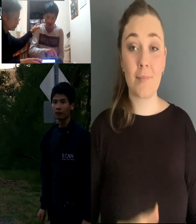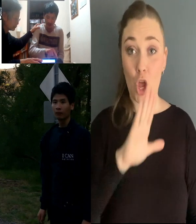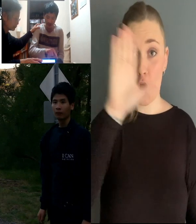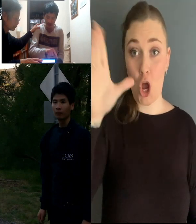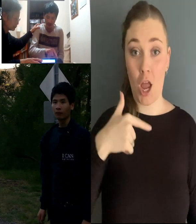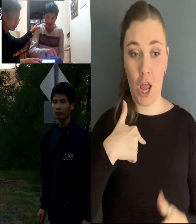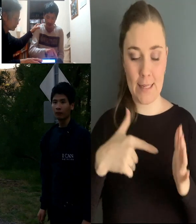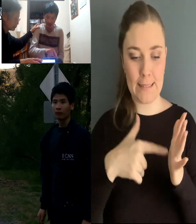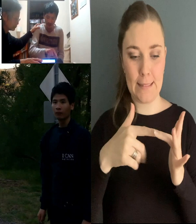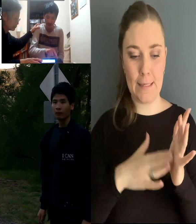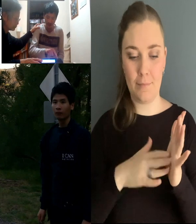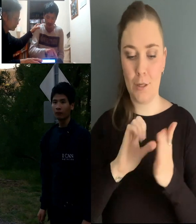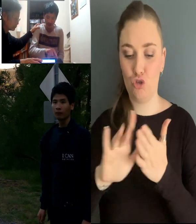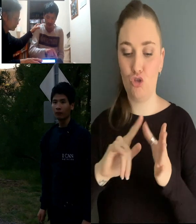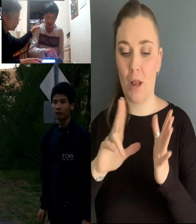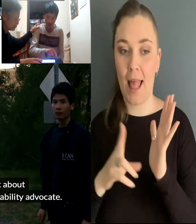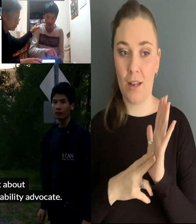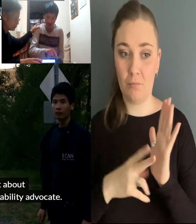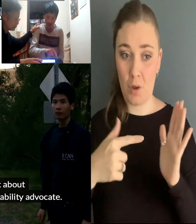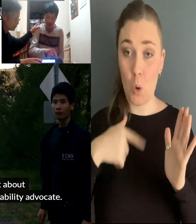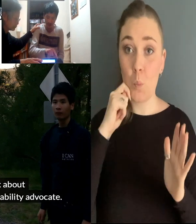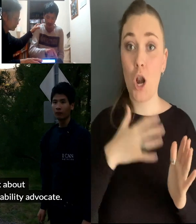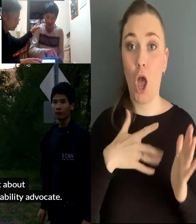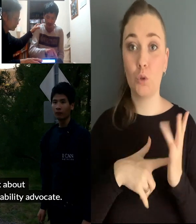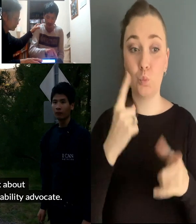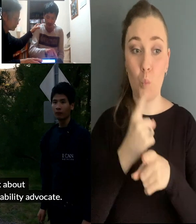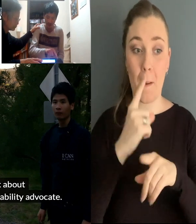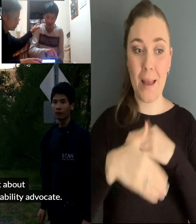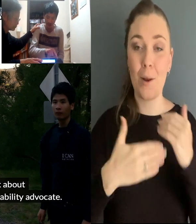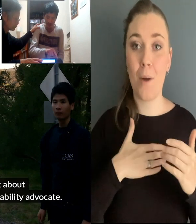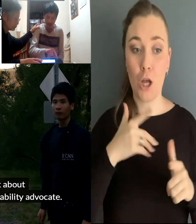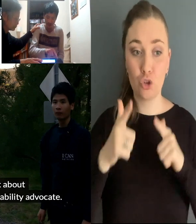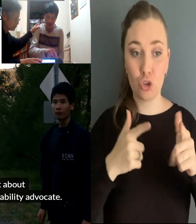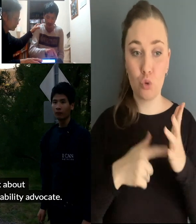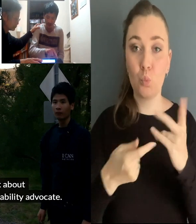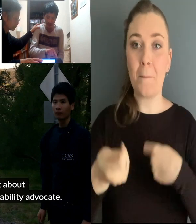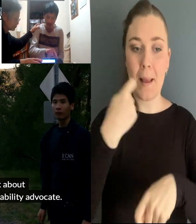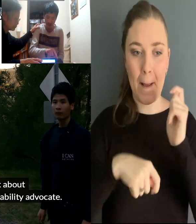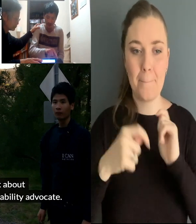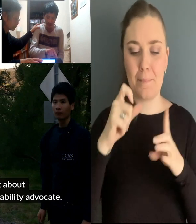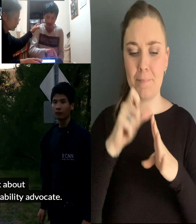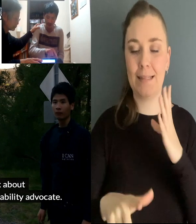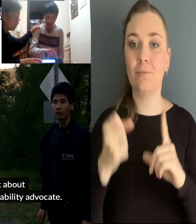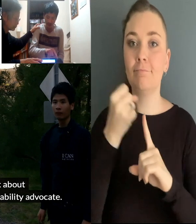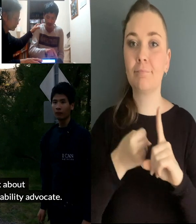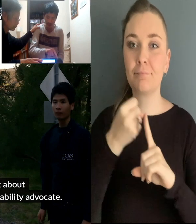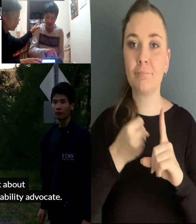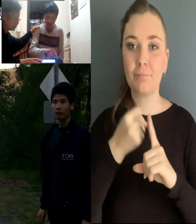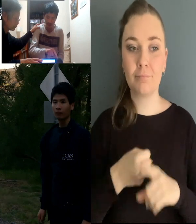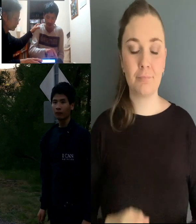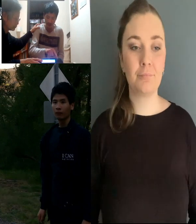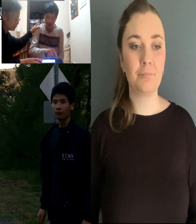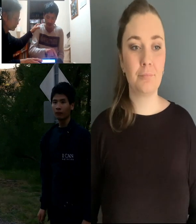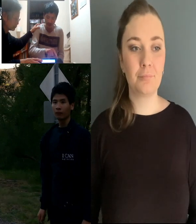hi i am tim chan i would like to talk about my journey to become a disability advocate